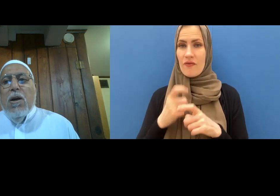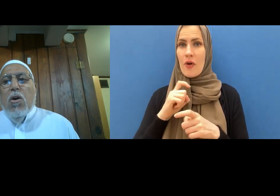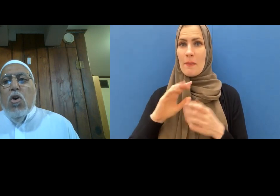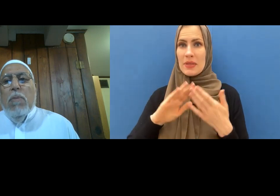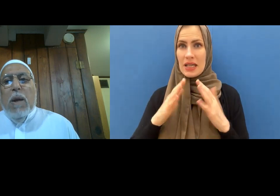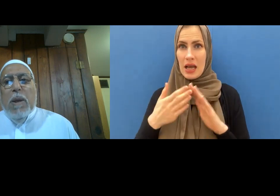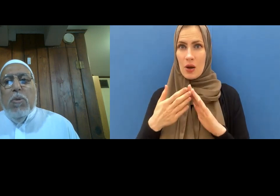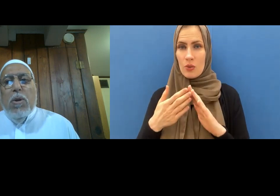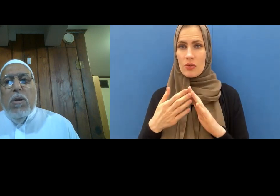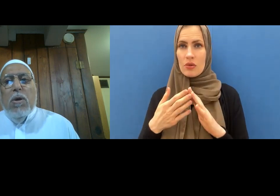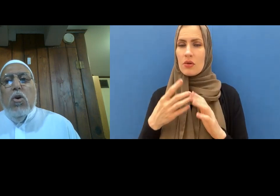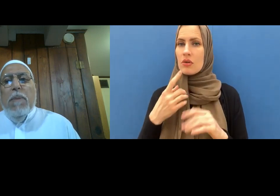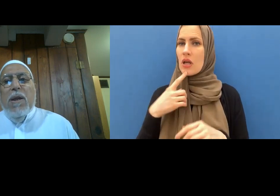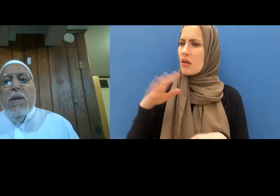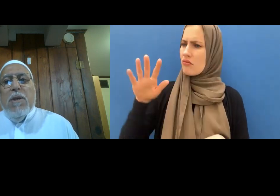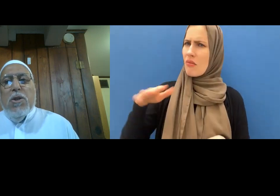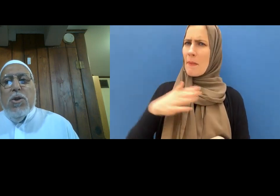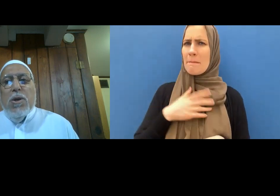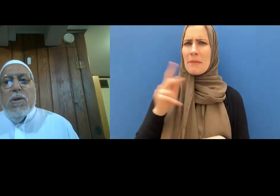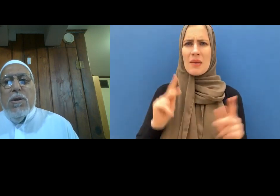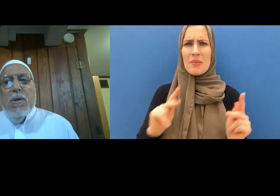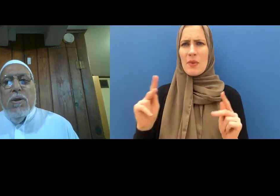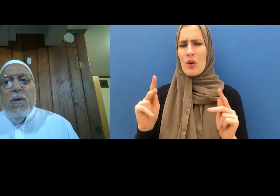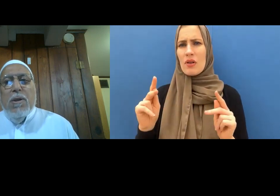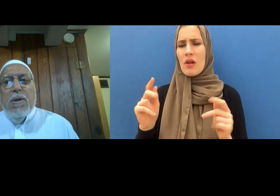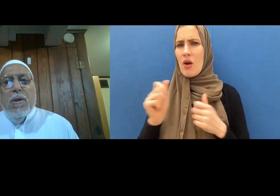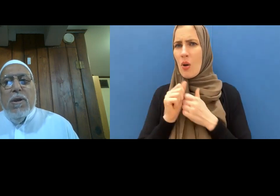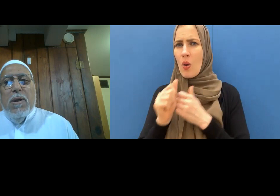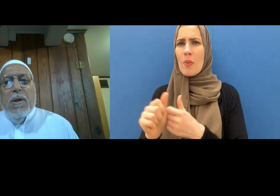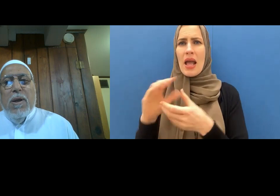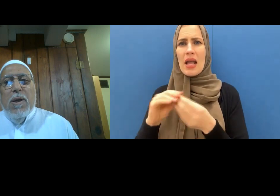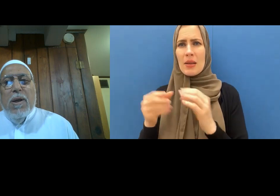saying, O my people, obey the messengers.